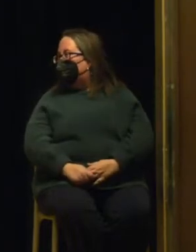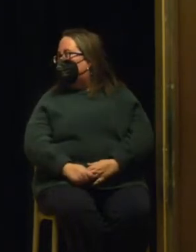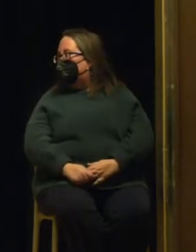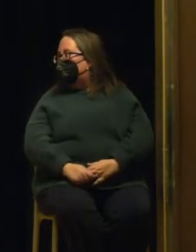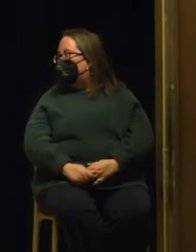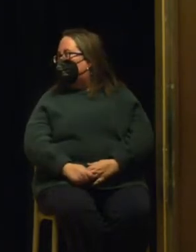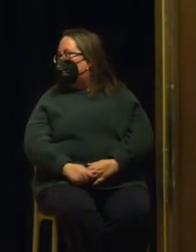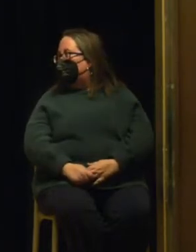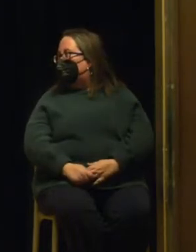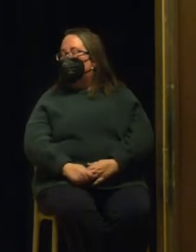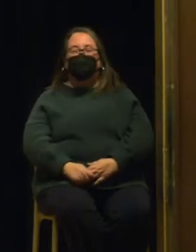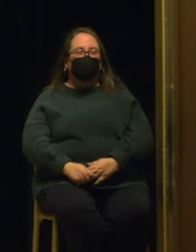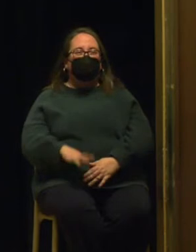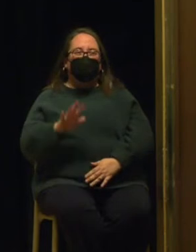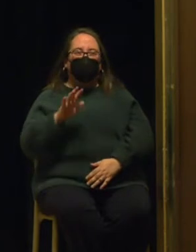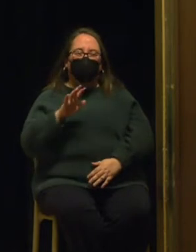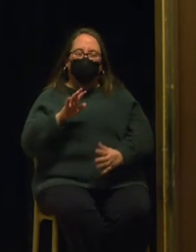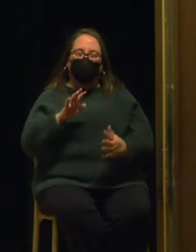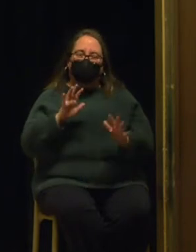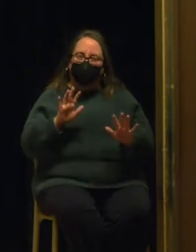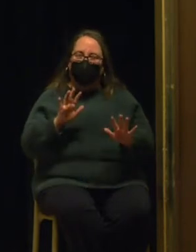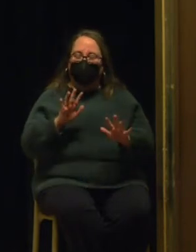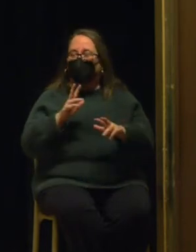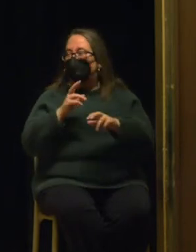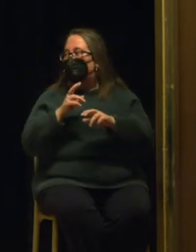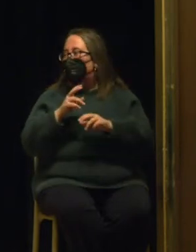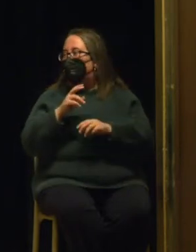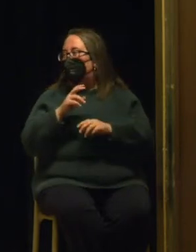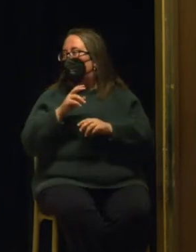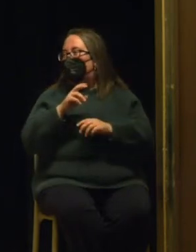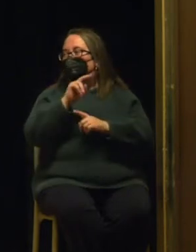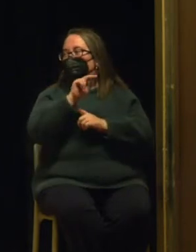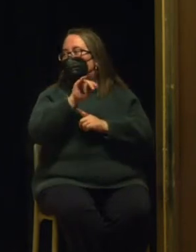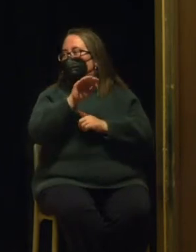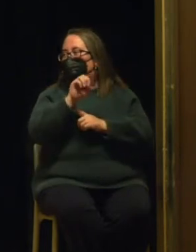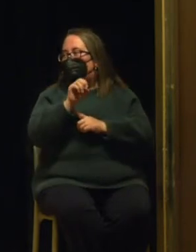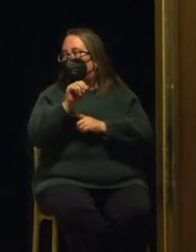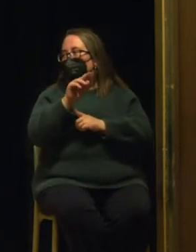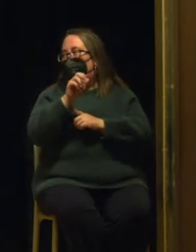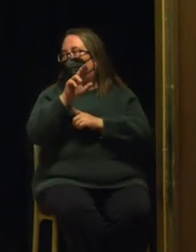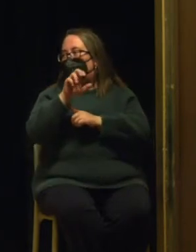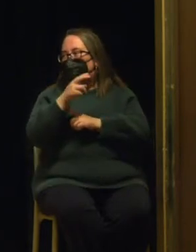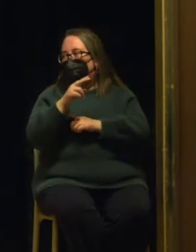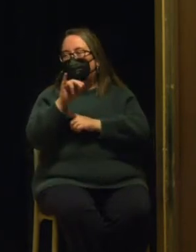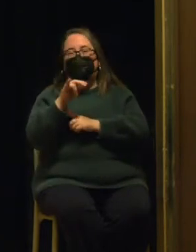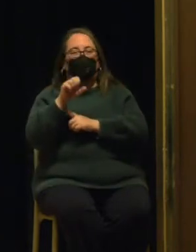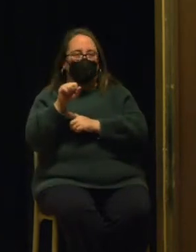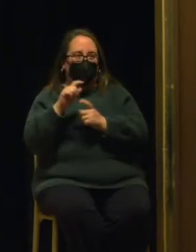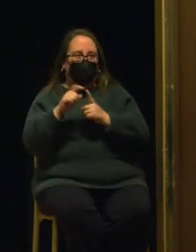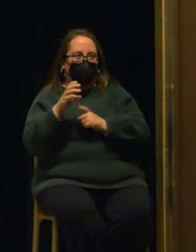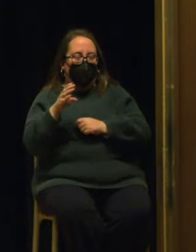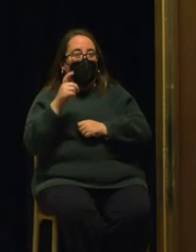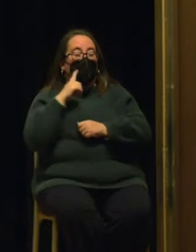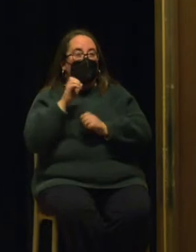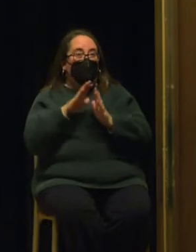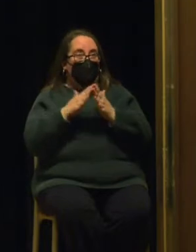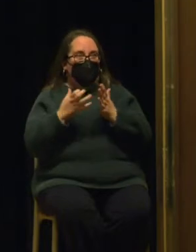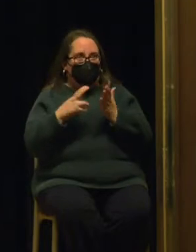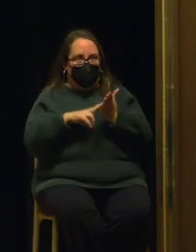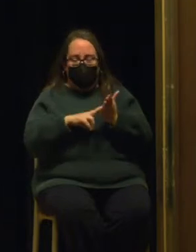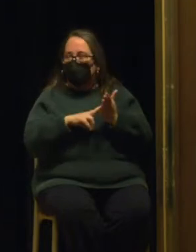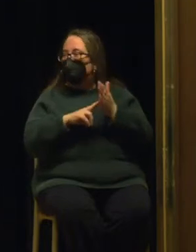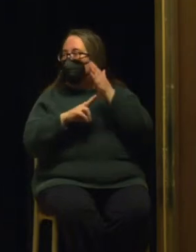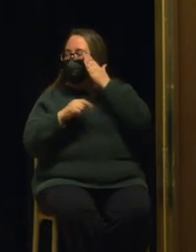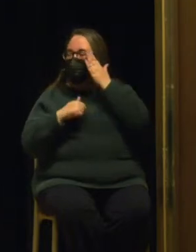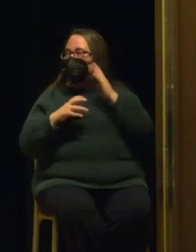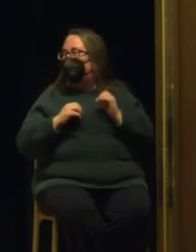That was a loaded question. So. Yeah, so I brought Nicole Hannah Jones to Baltimore. Oh yeah, I love her. For a book signing. Mm-hmm.